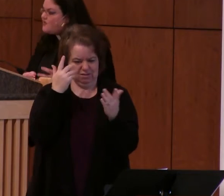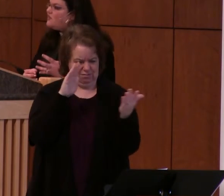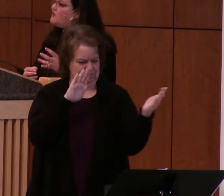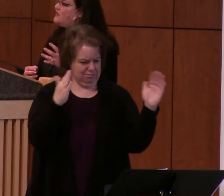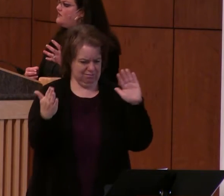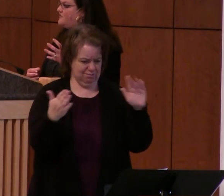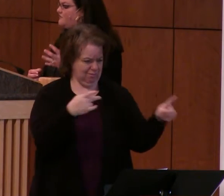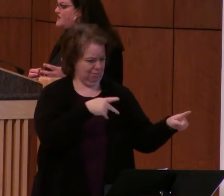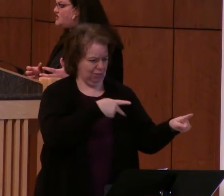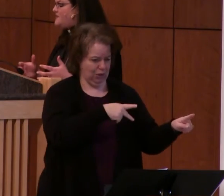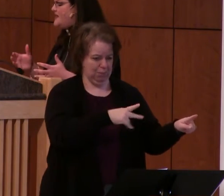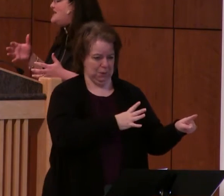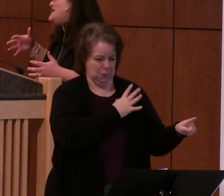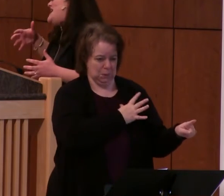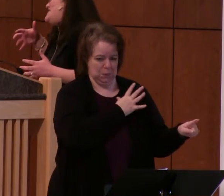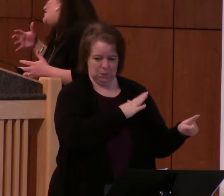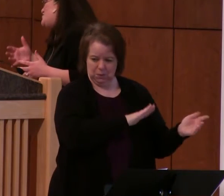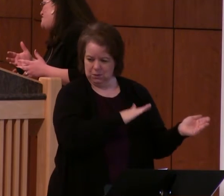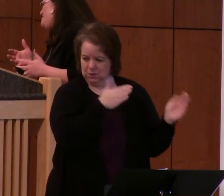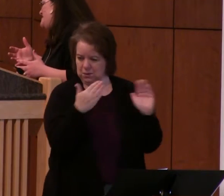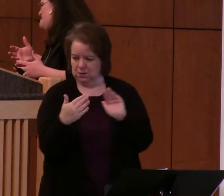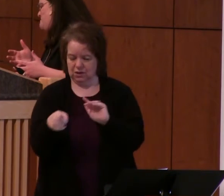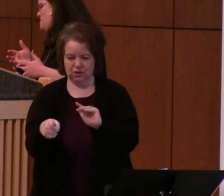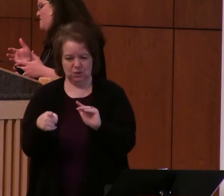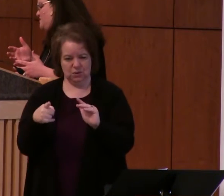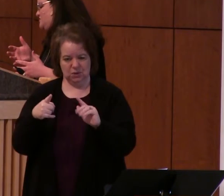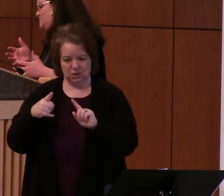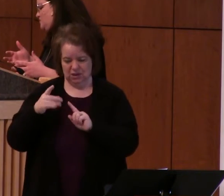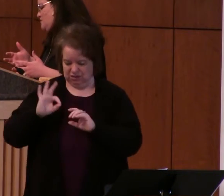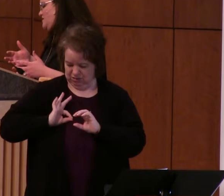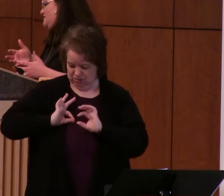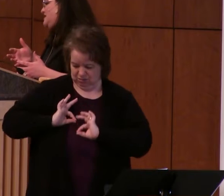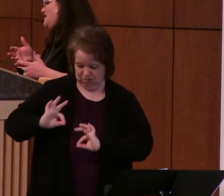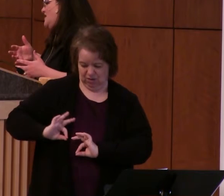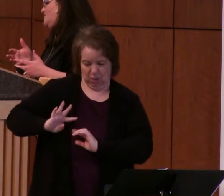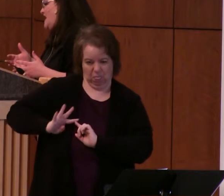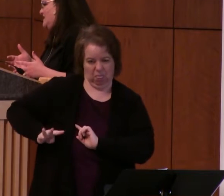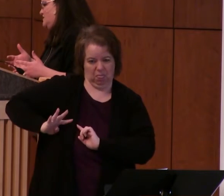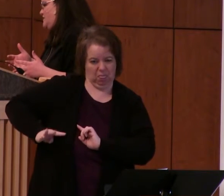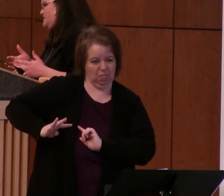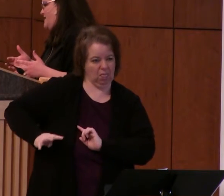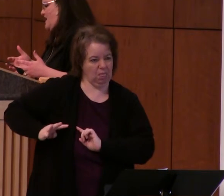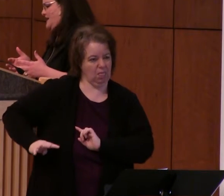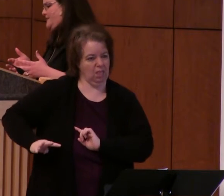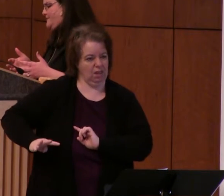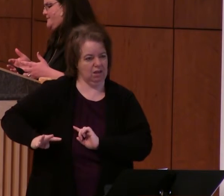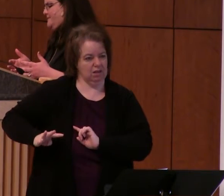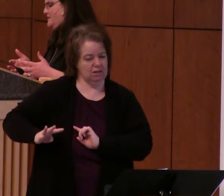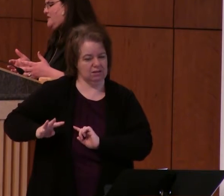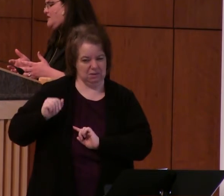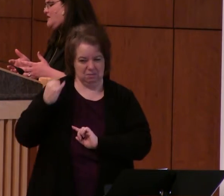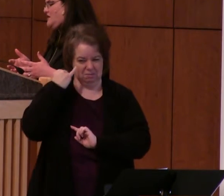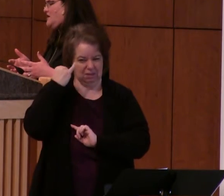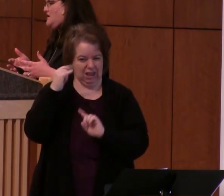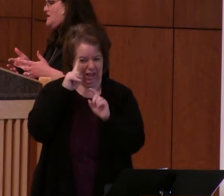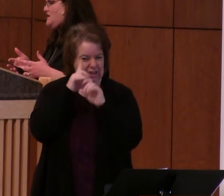fine purple clothing of the rich man and the oozing purple sores of Lazarus' body.